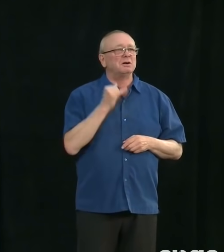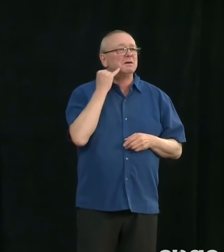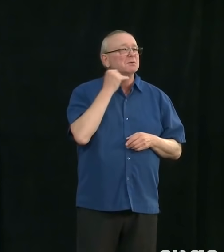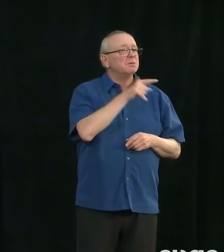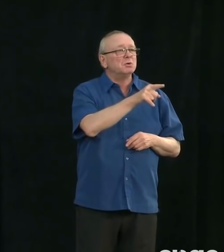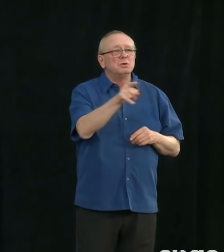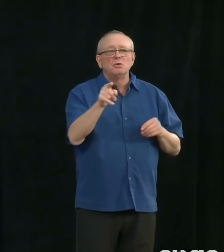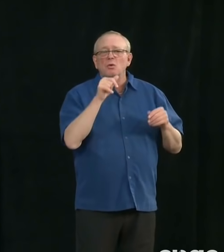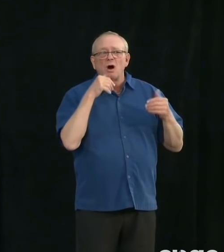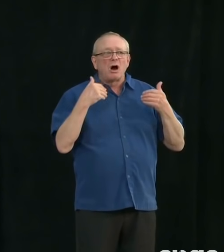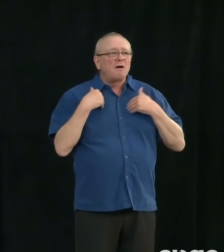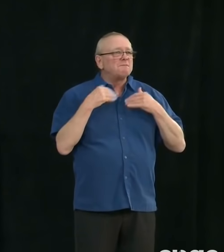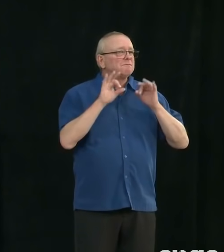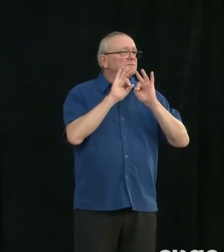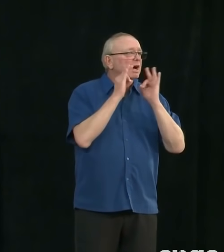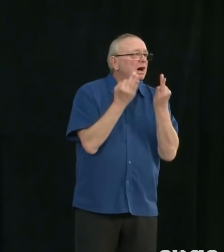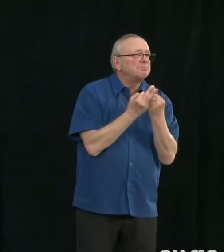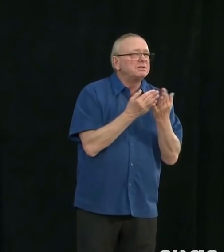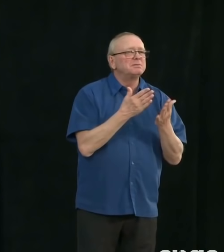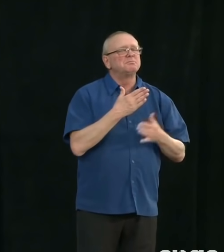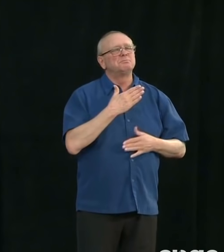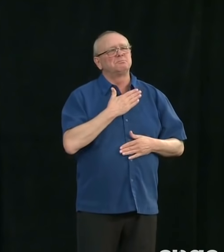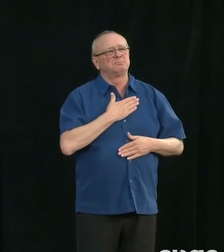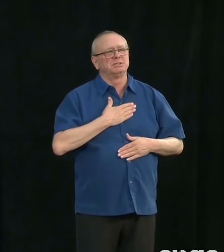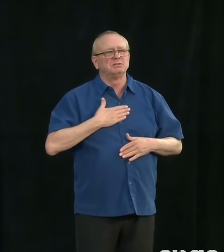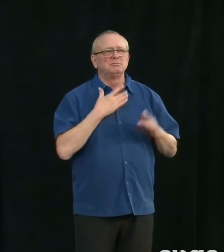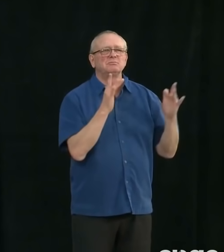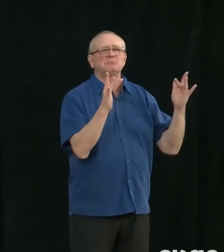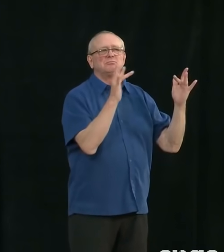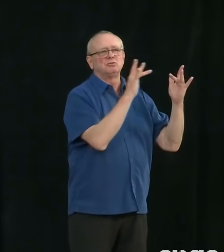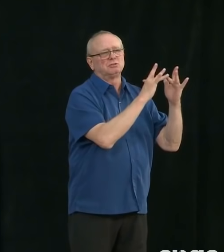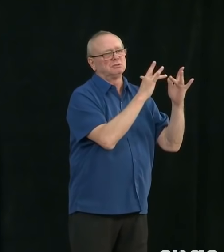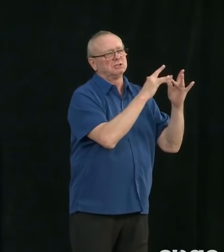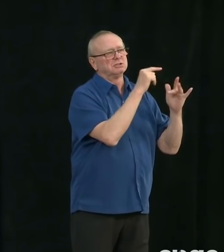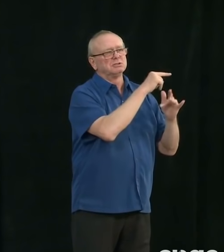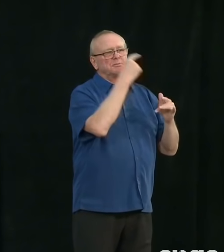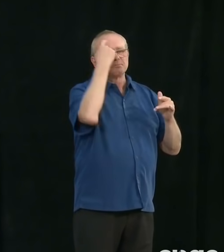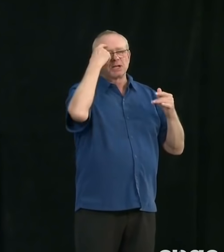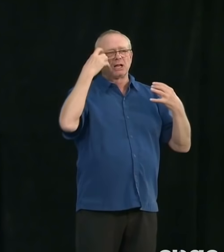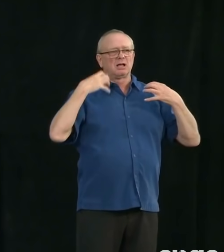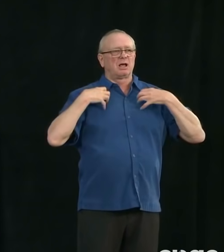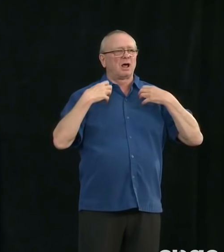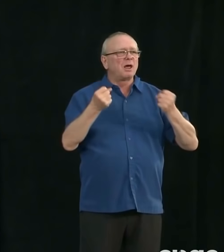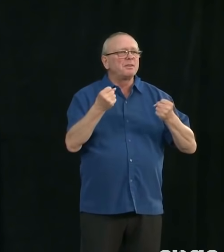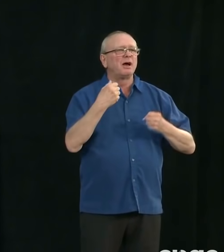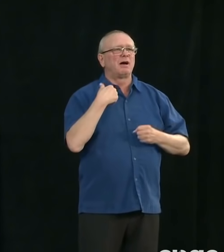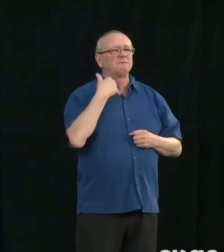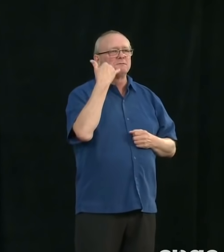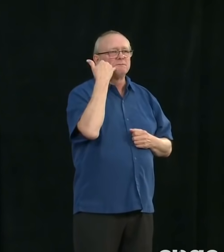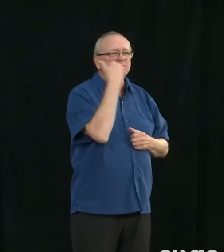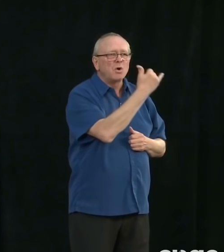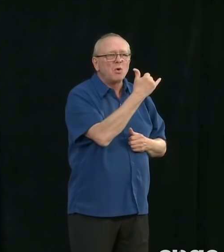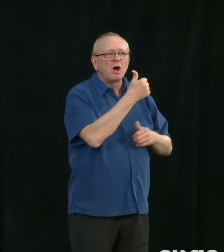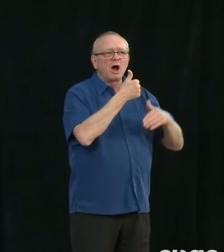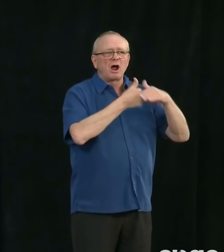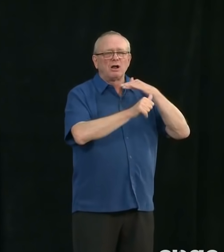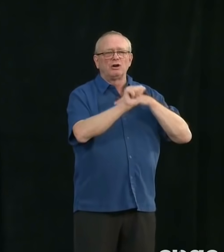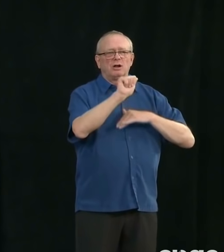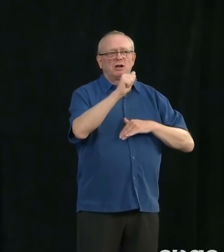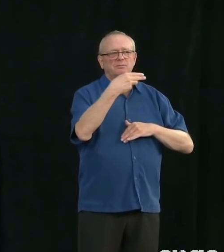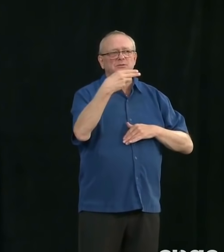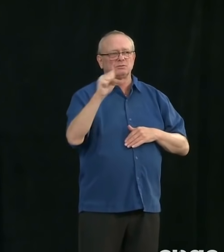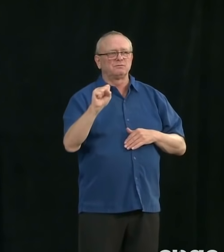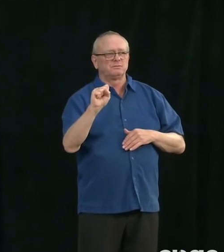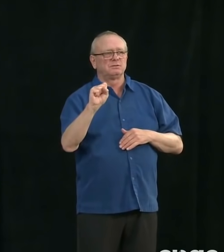Addiction Helpline run by Alberta Health Services have increased capacity to take calls. I encourage you to call them if you